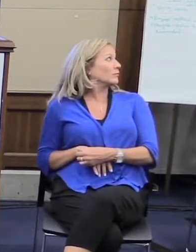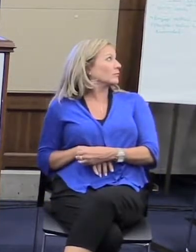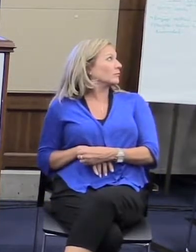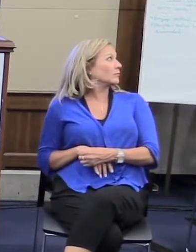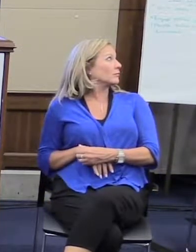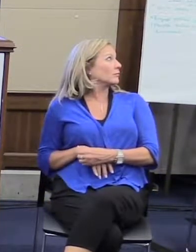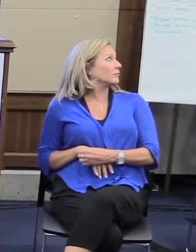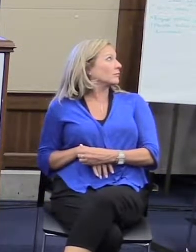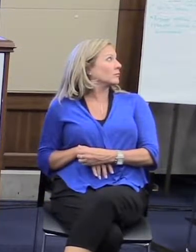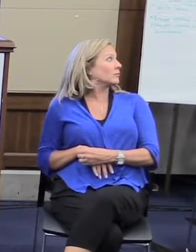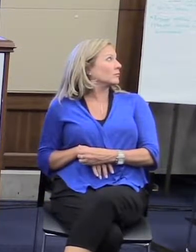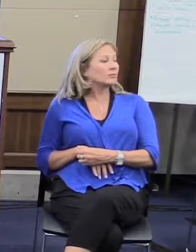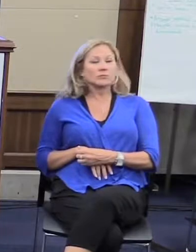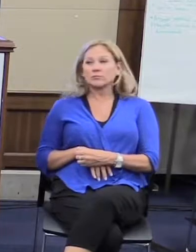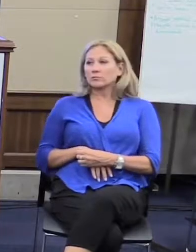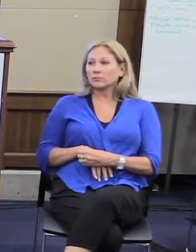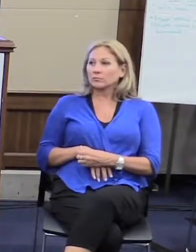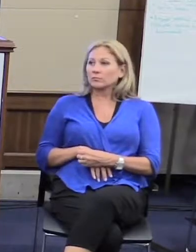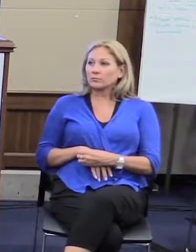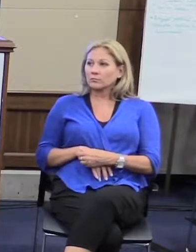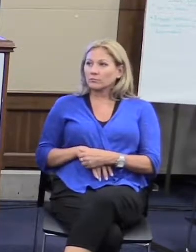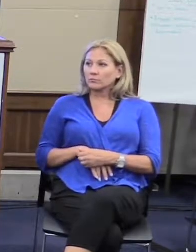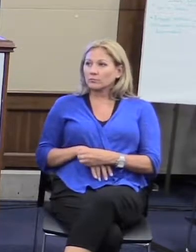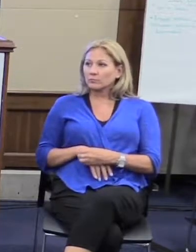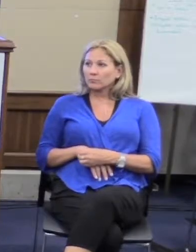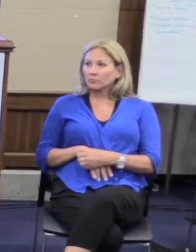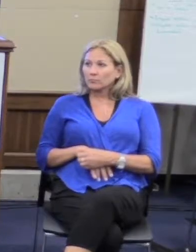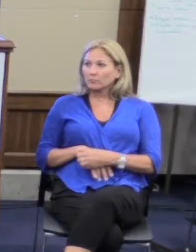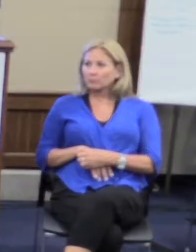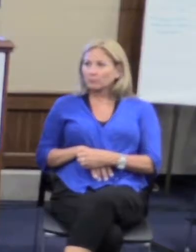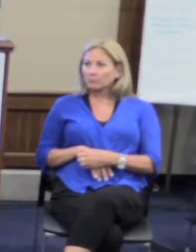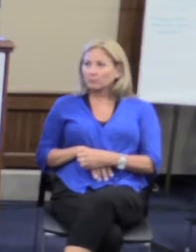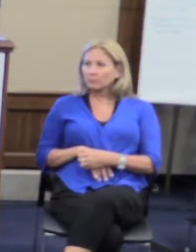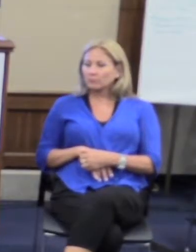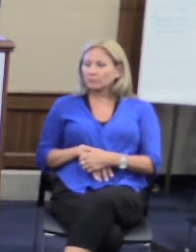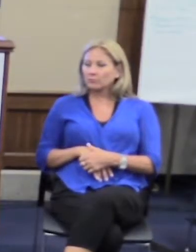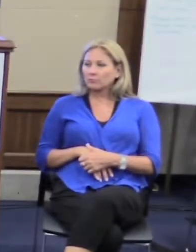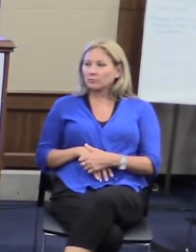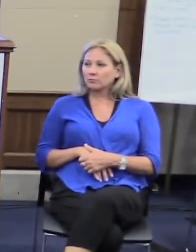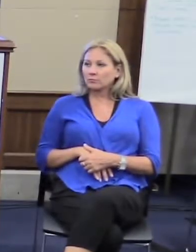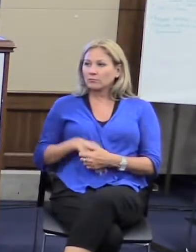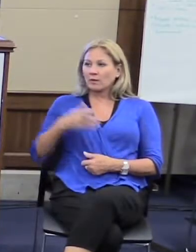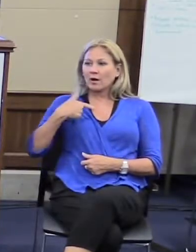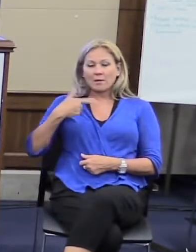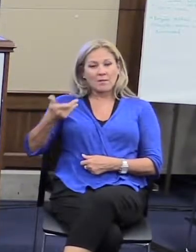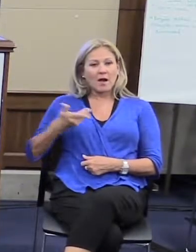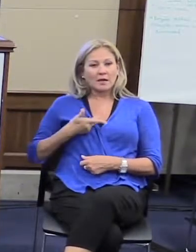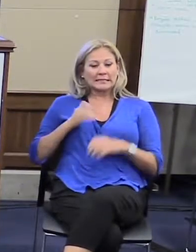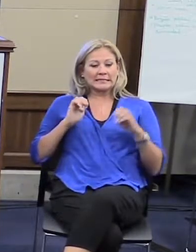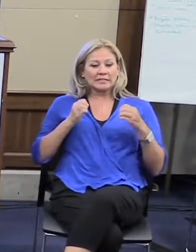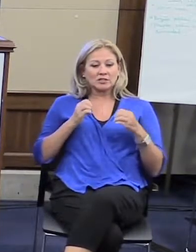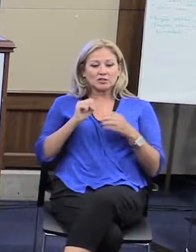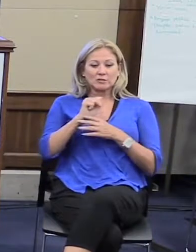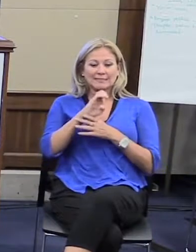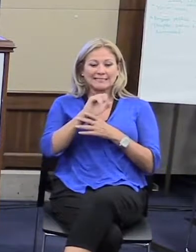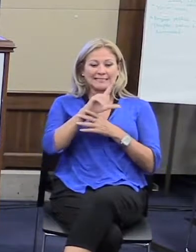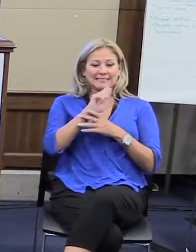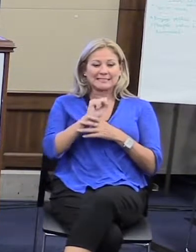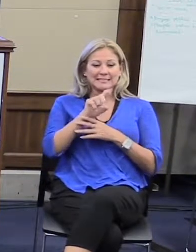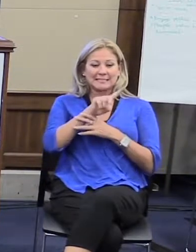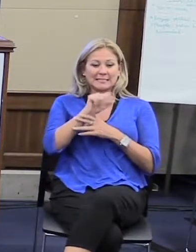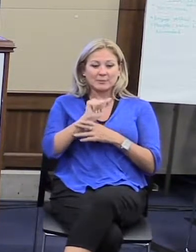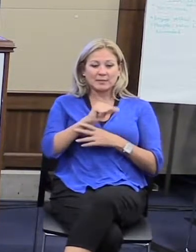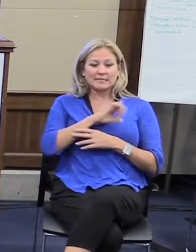I am hiring, since we're talking. He's hiring. Yes, I'm hiring. It's the Easter Seals Disability Staffing